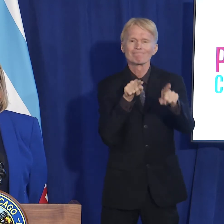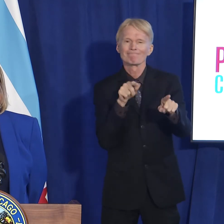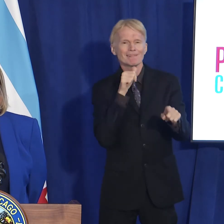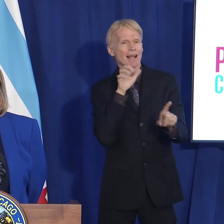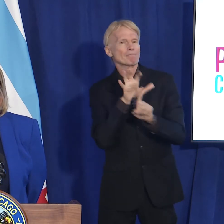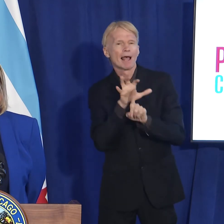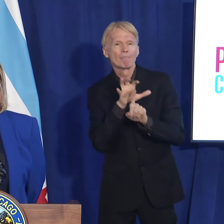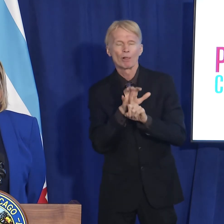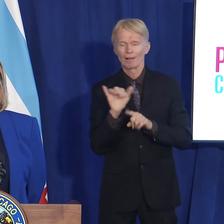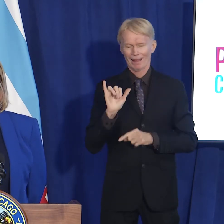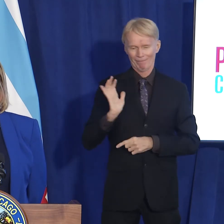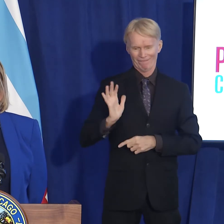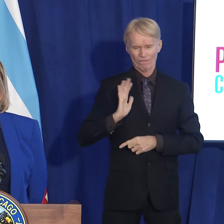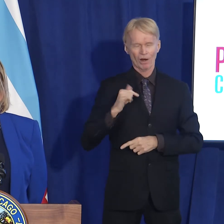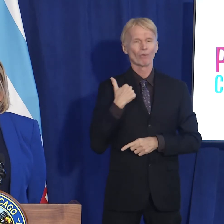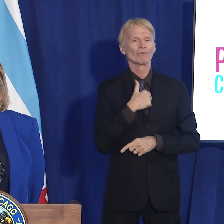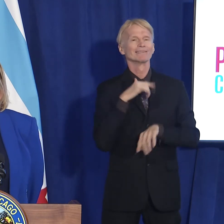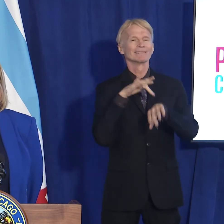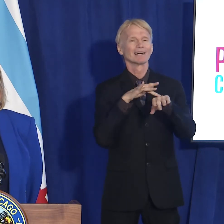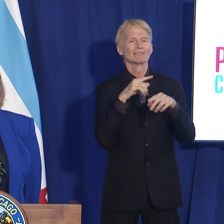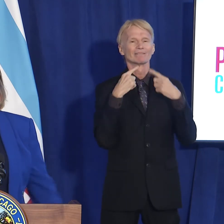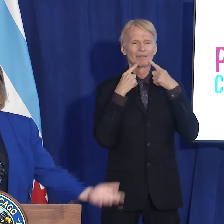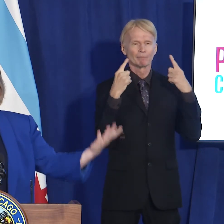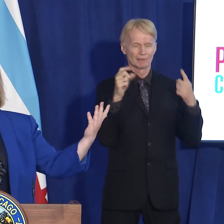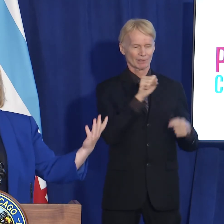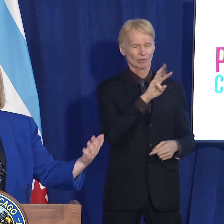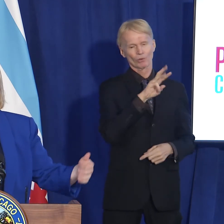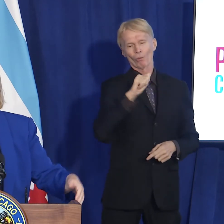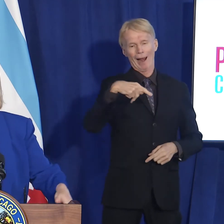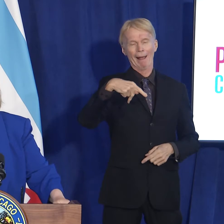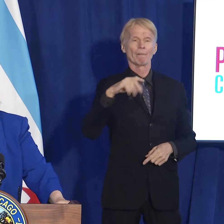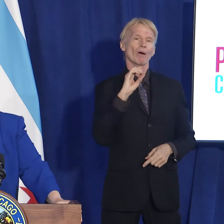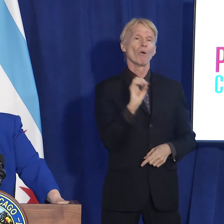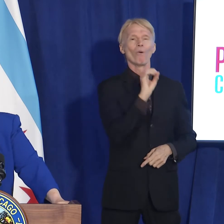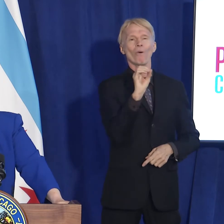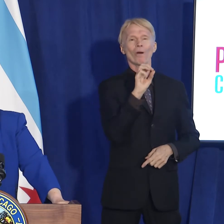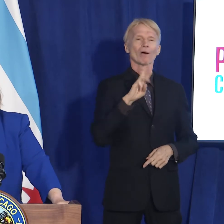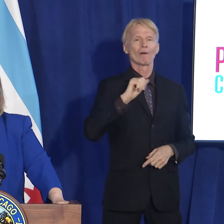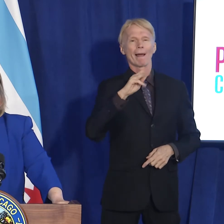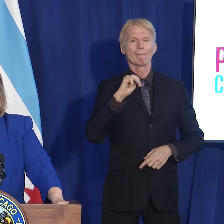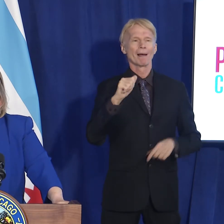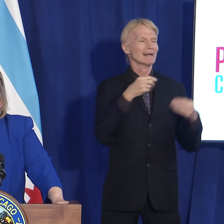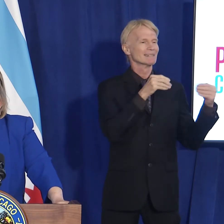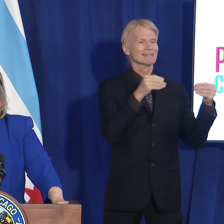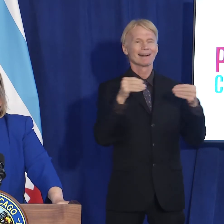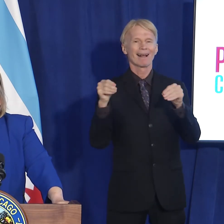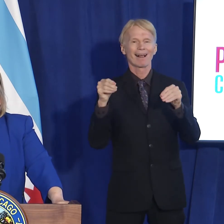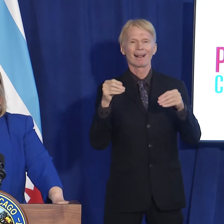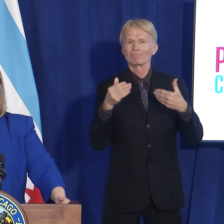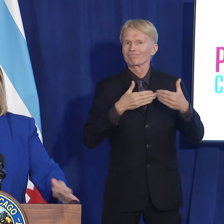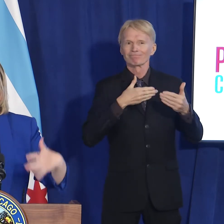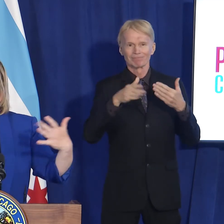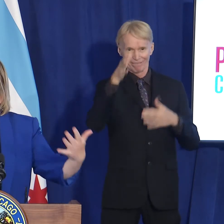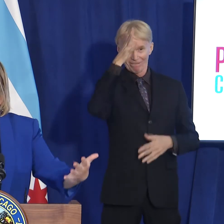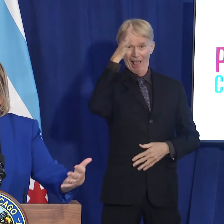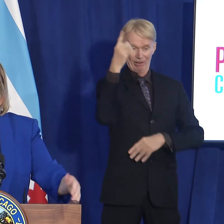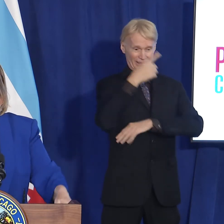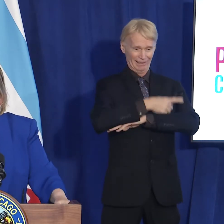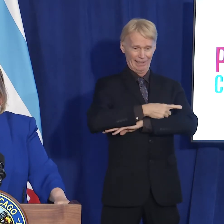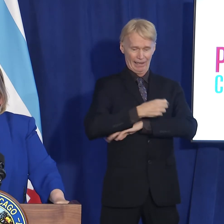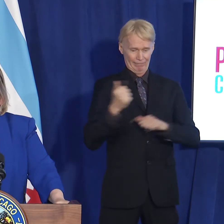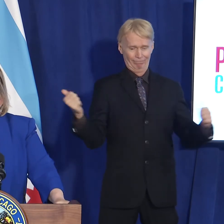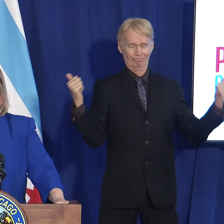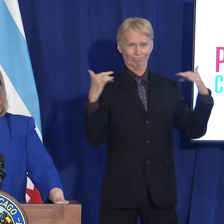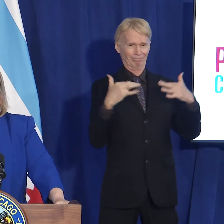the Swap-A-Rama, which is a big thing that people like to come to in Chicago, and even over Father's Day, even without a lot